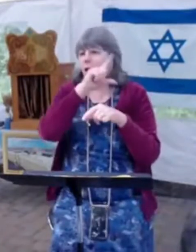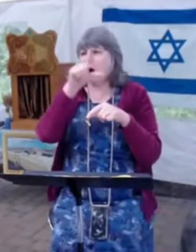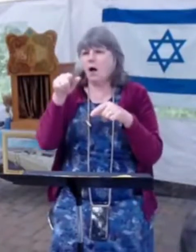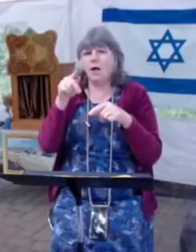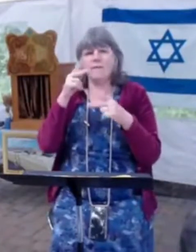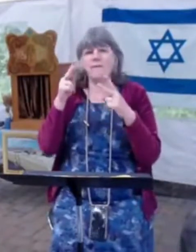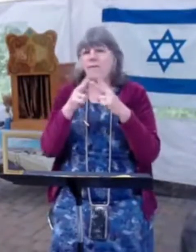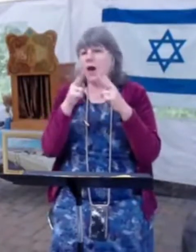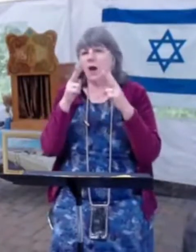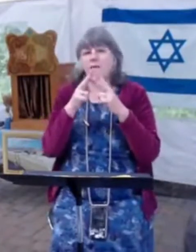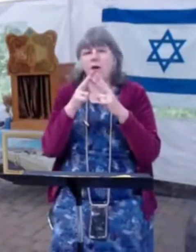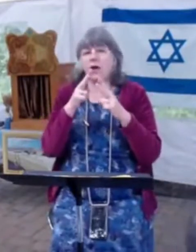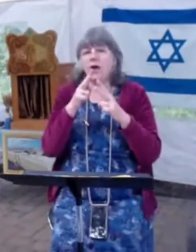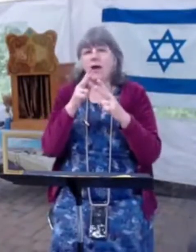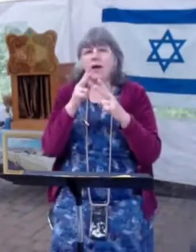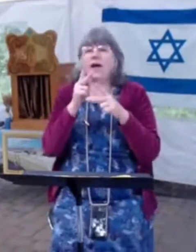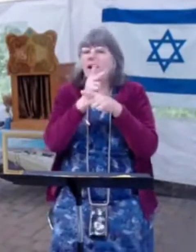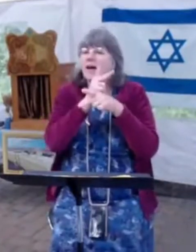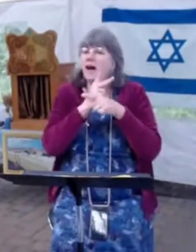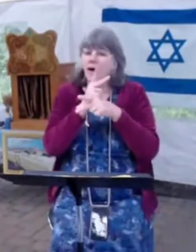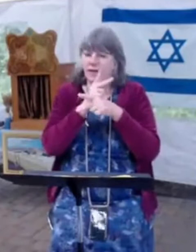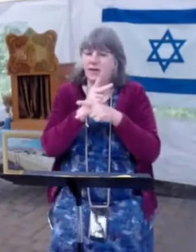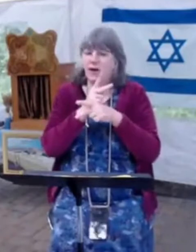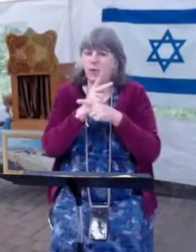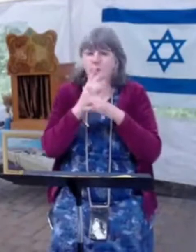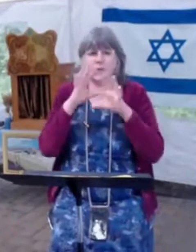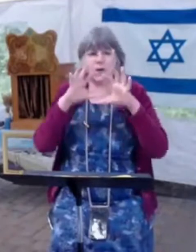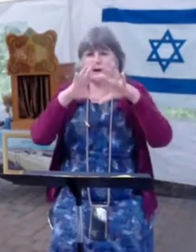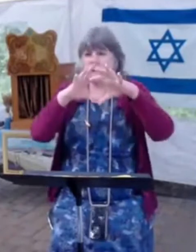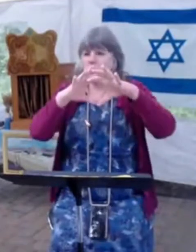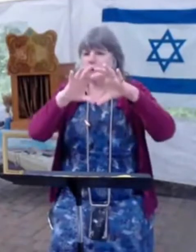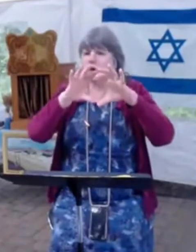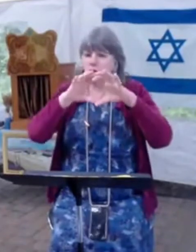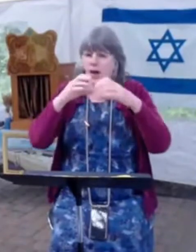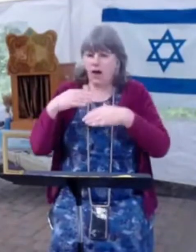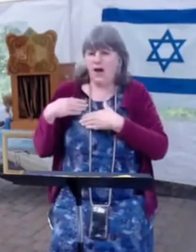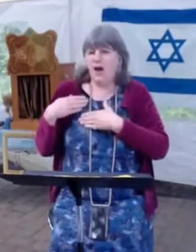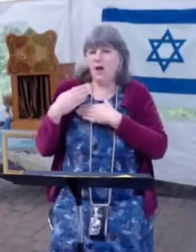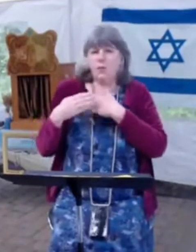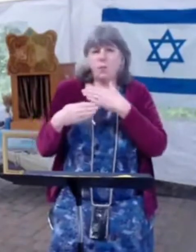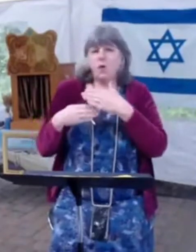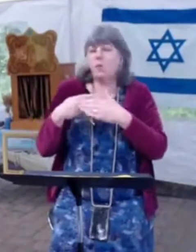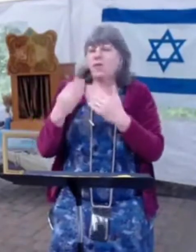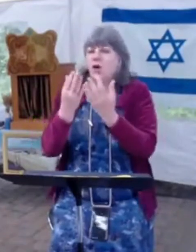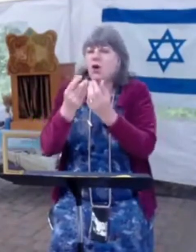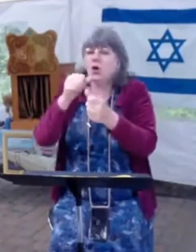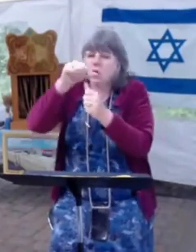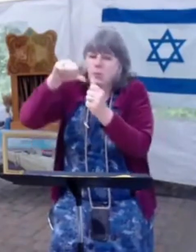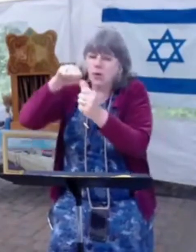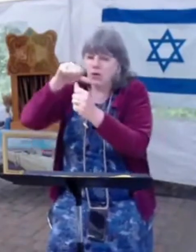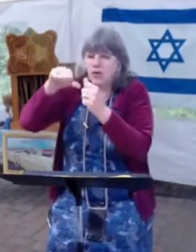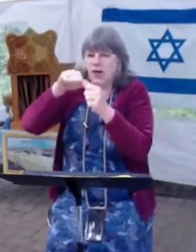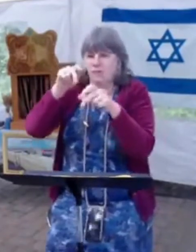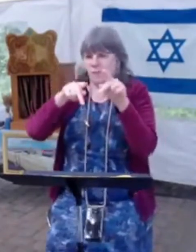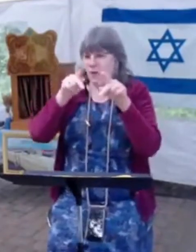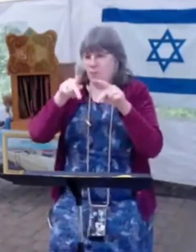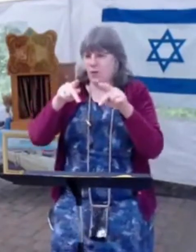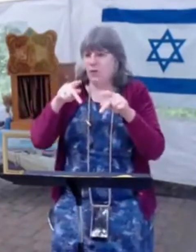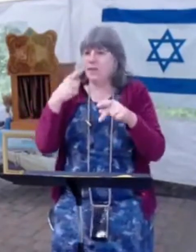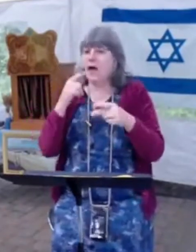nothing. It was just we were a community of brothers and sisters. That's where I